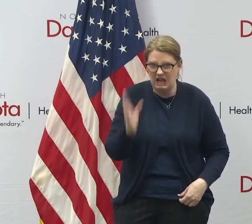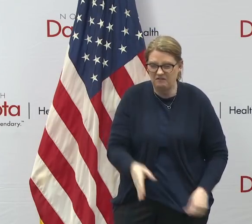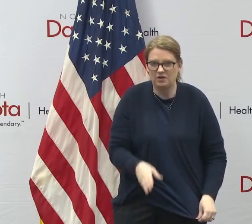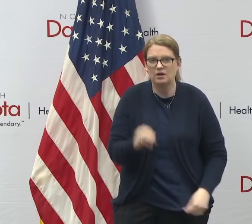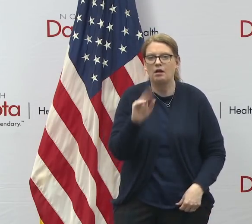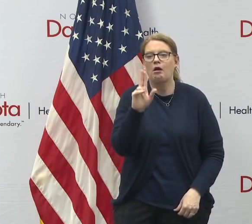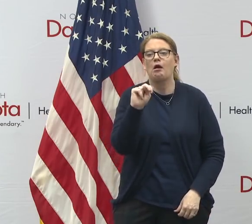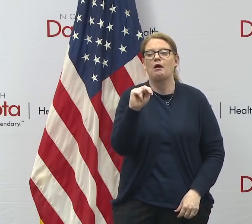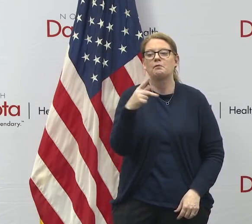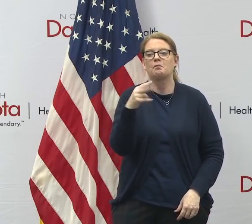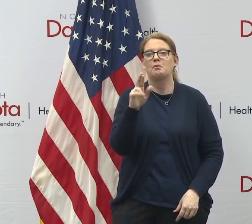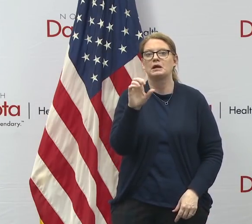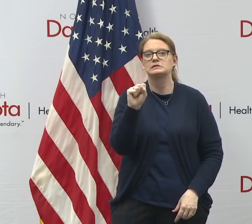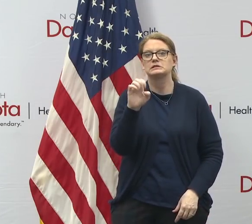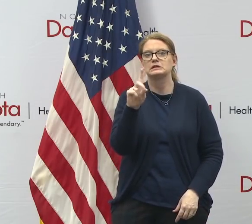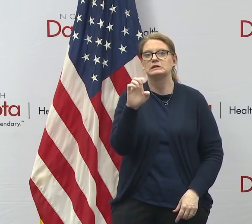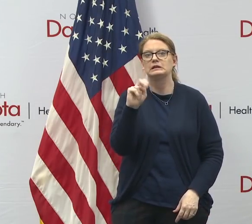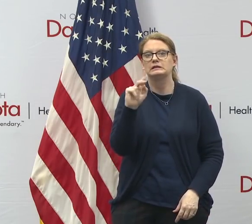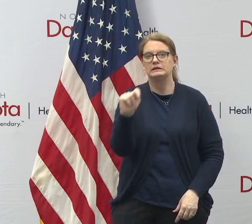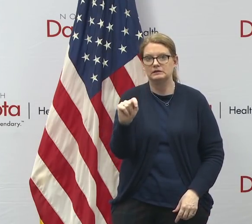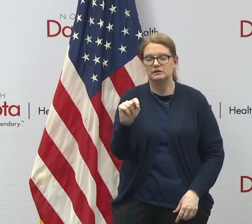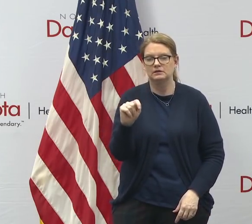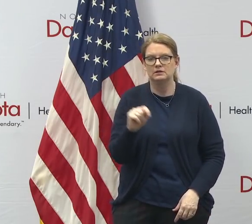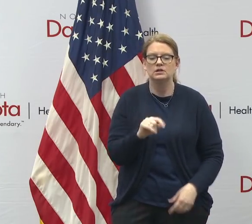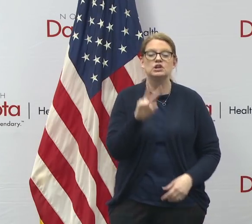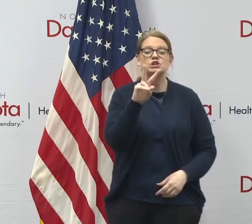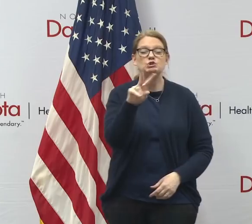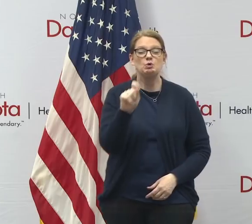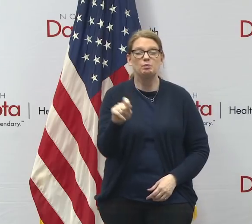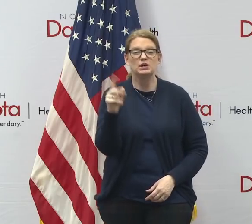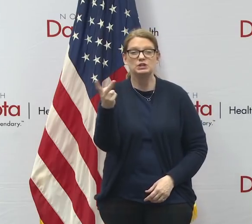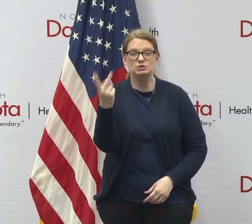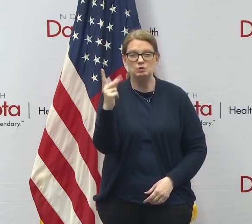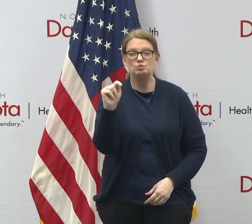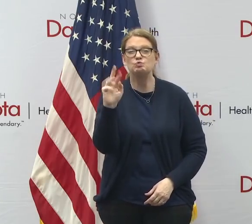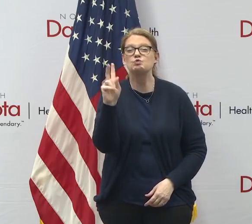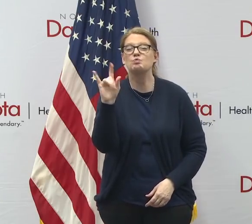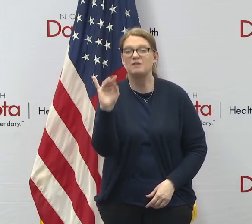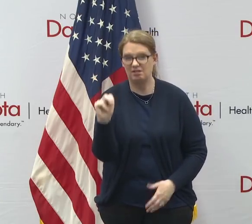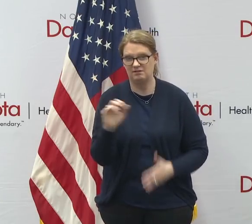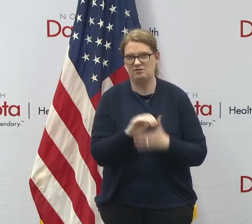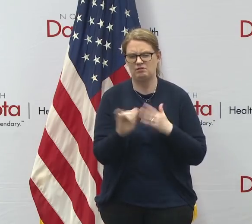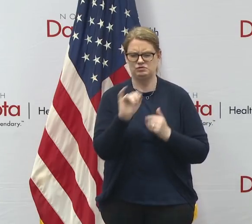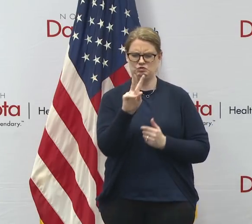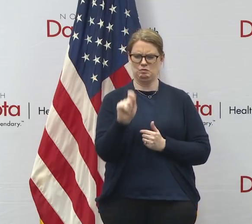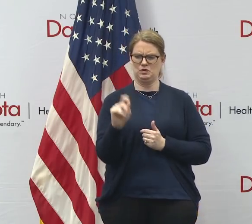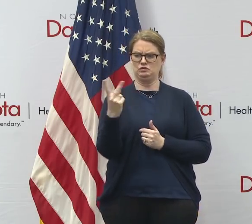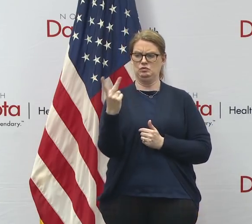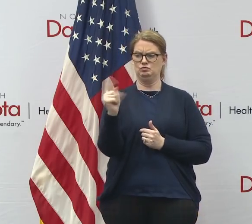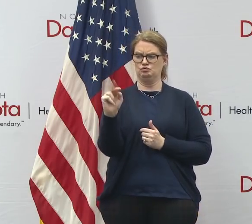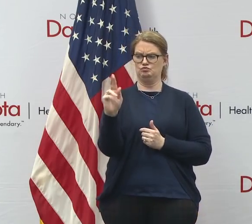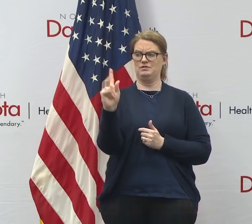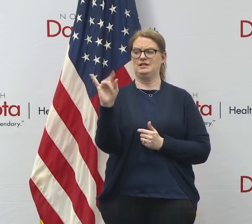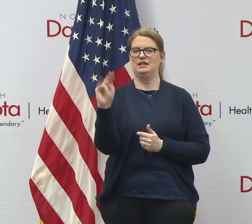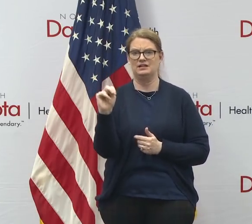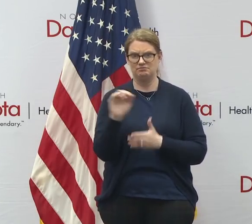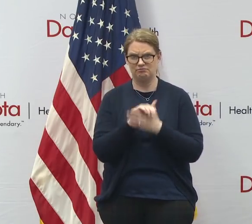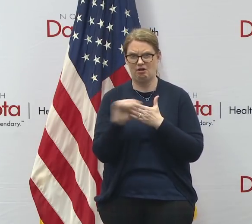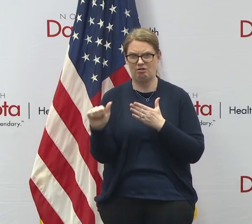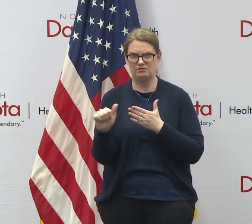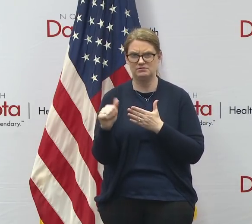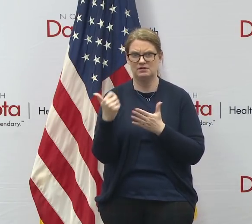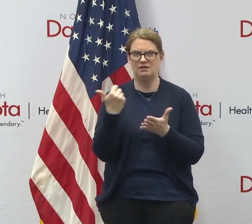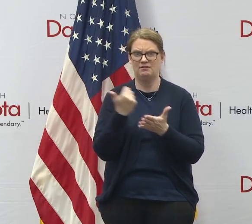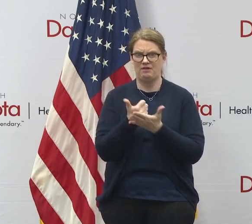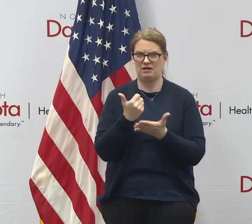but safe to say this is without precedent. $2.2 trillion of economic impact,